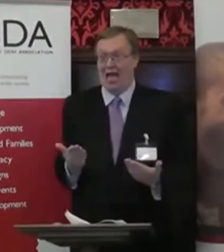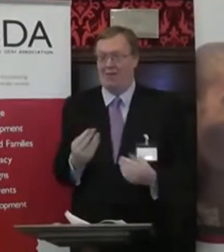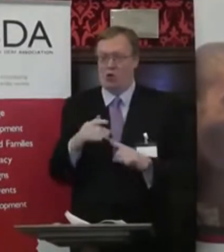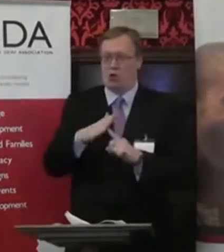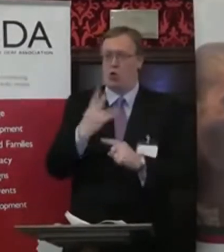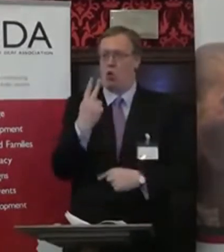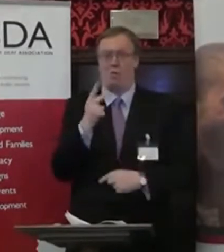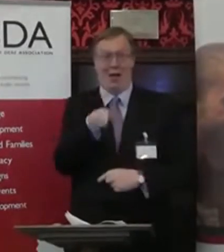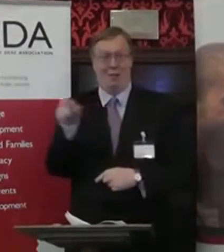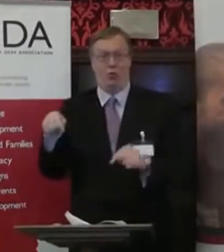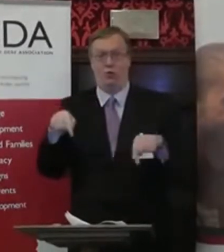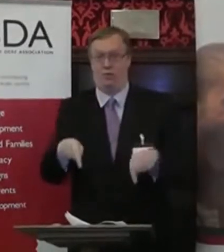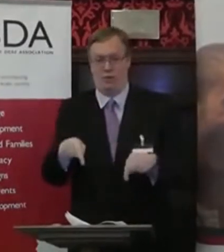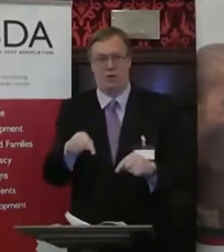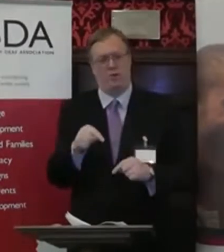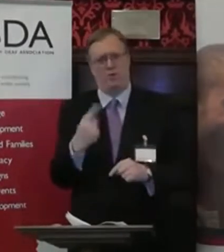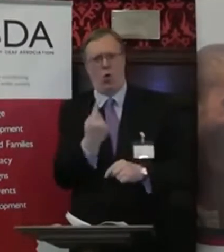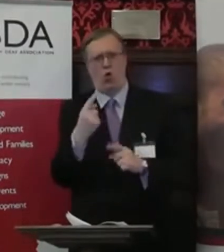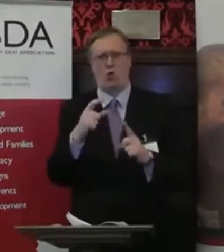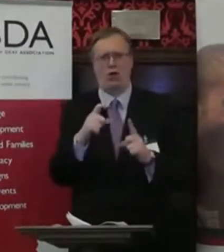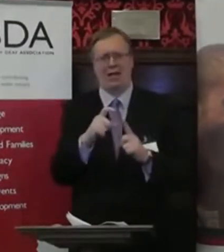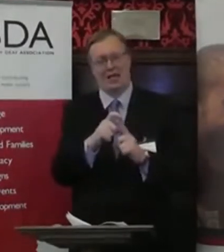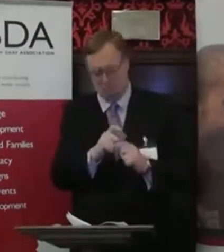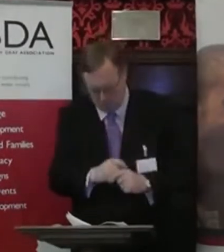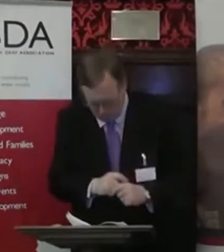I'm also pleased that today with us are